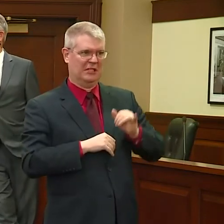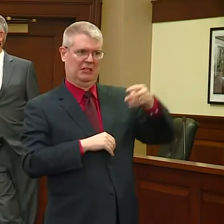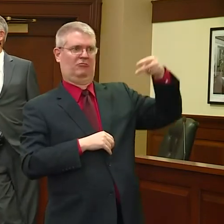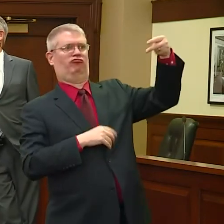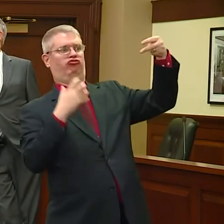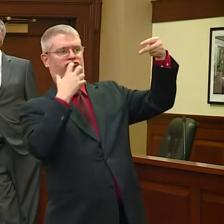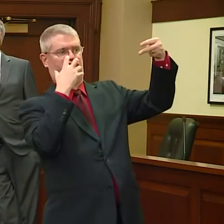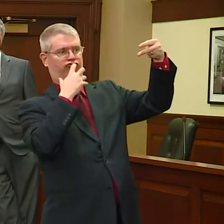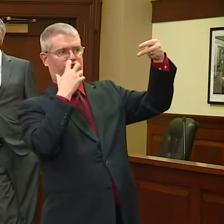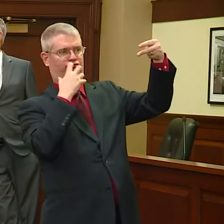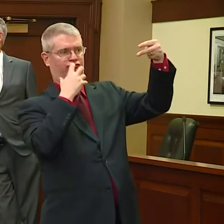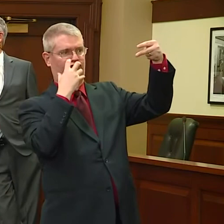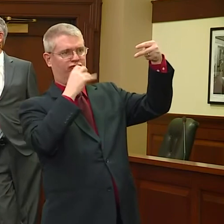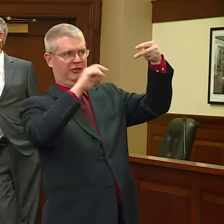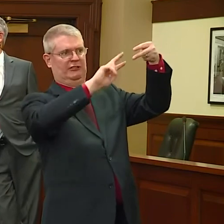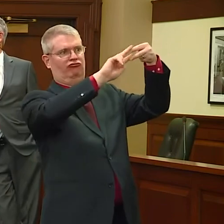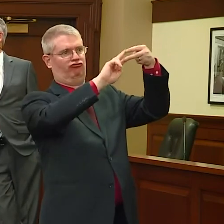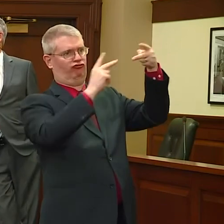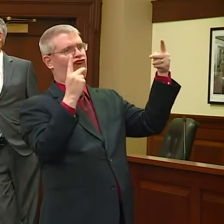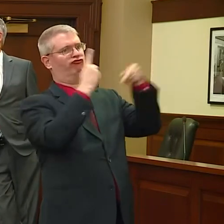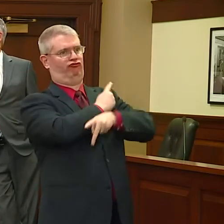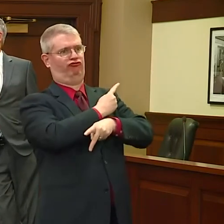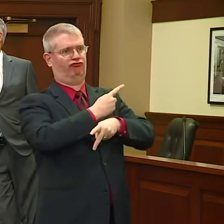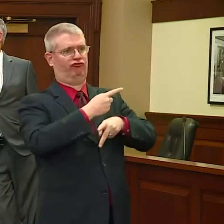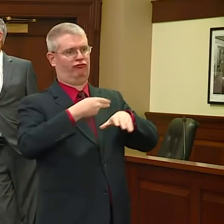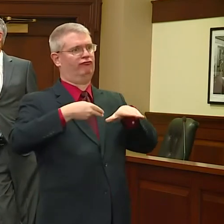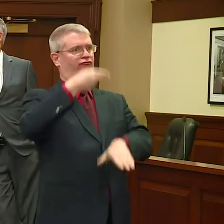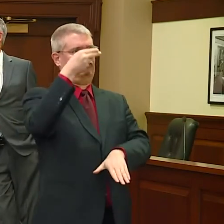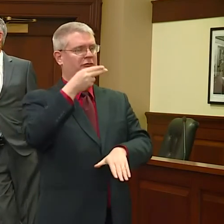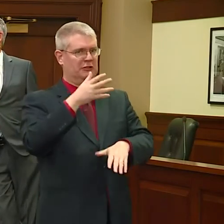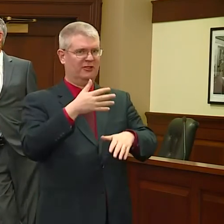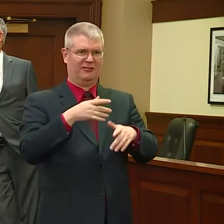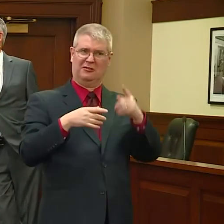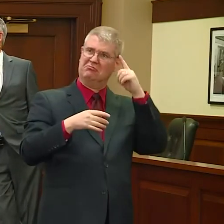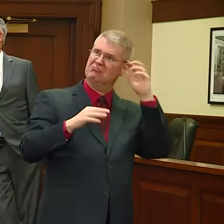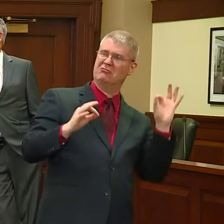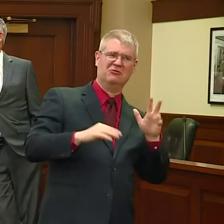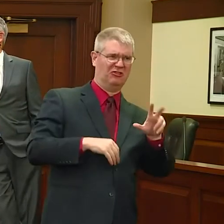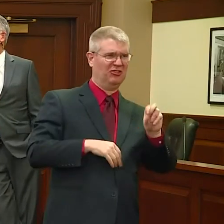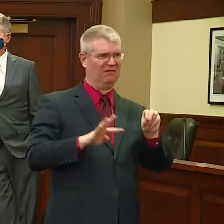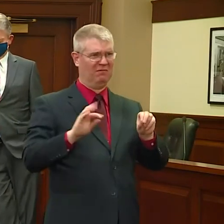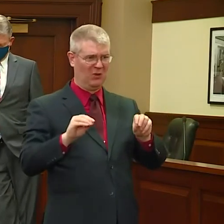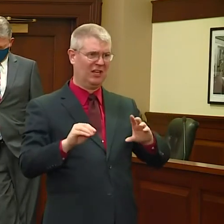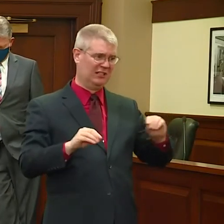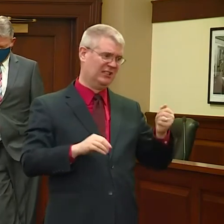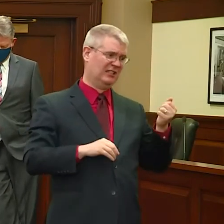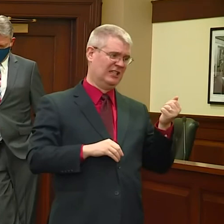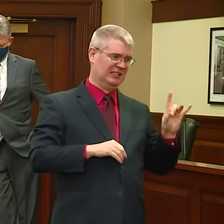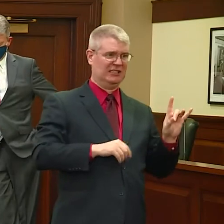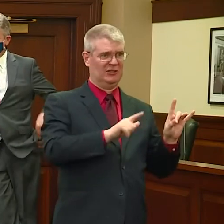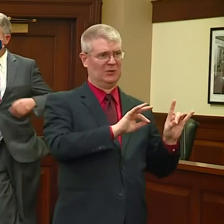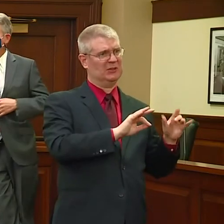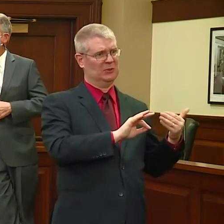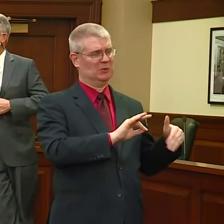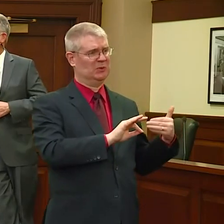So I want to move into hospital data, and I'm going to wrap up in hospital, talking a little bit about that and